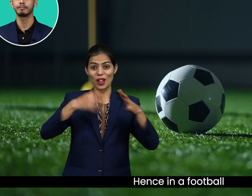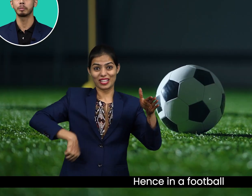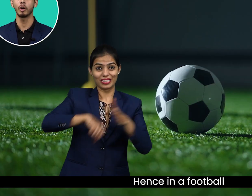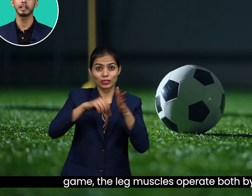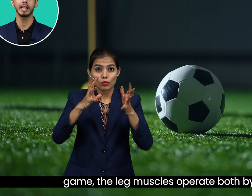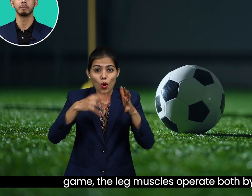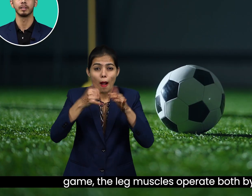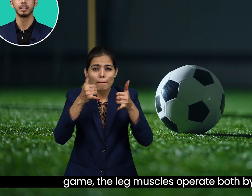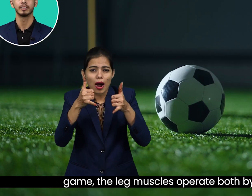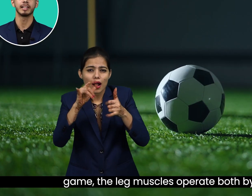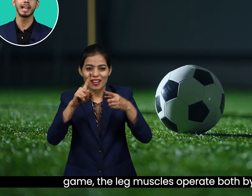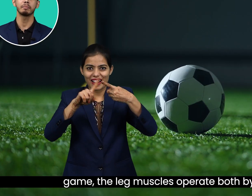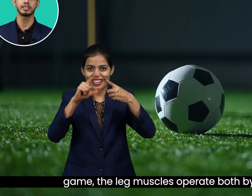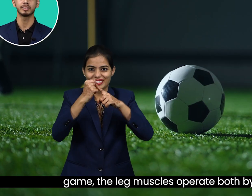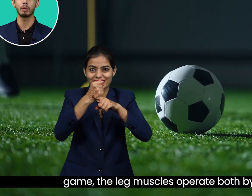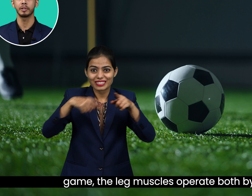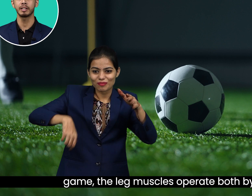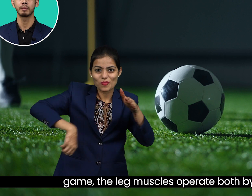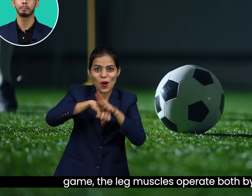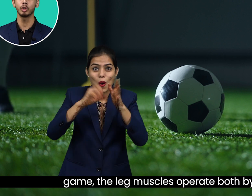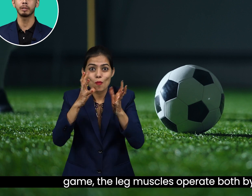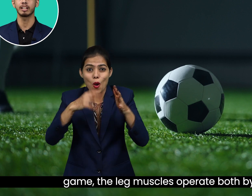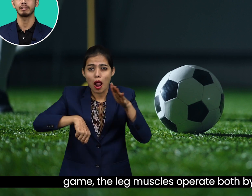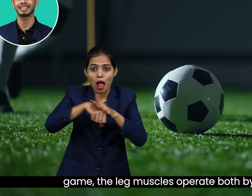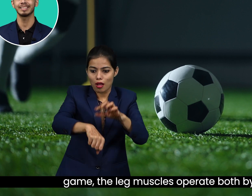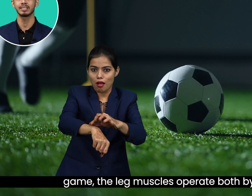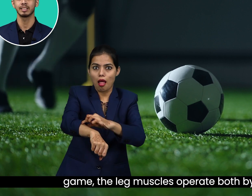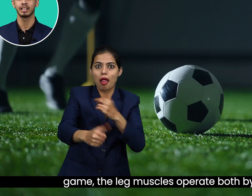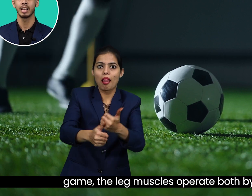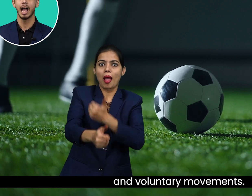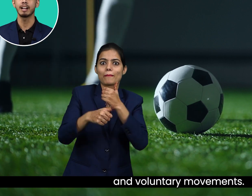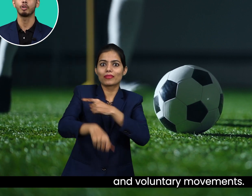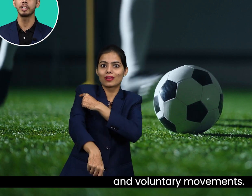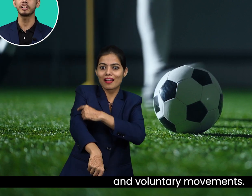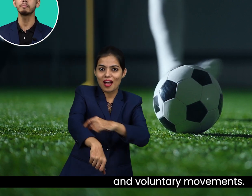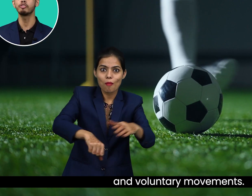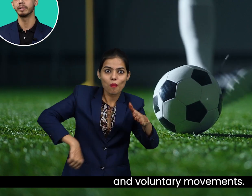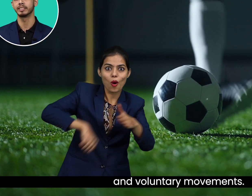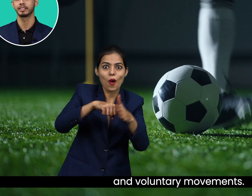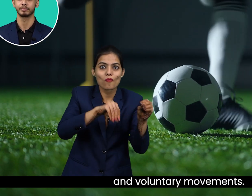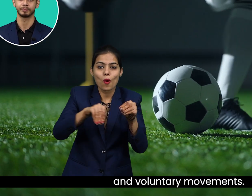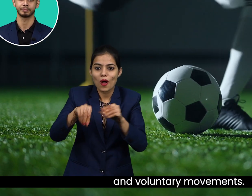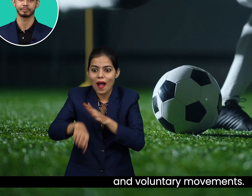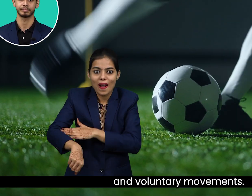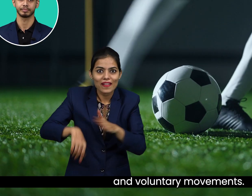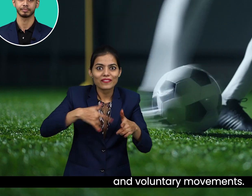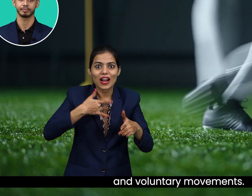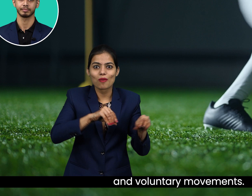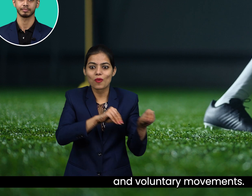Hence, in a football game, the leg muscles operate both by reflexes and voluntary movements.